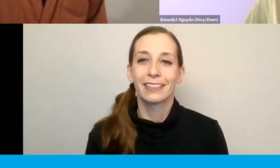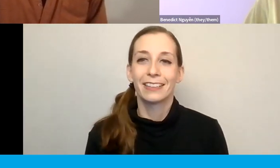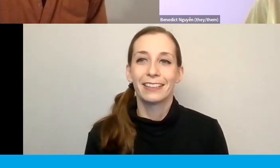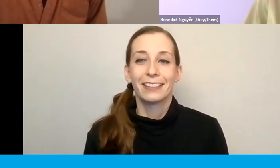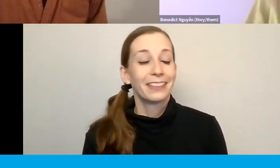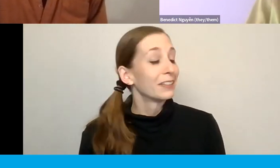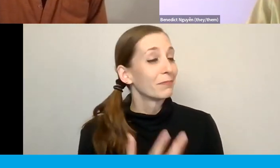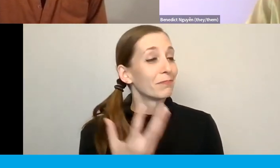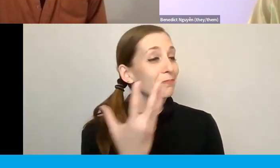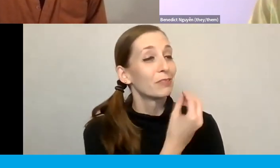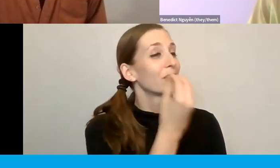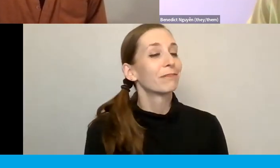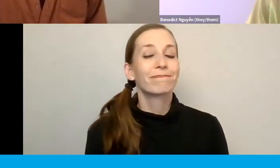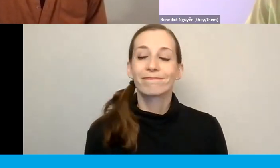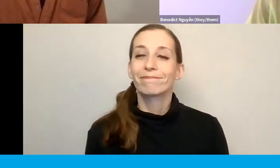Beautiful.